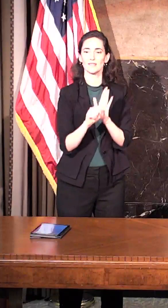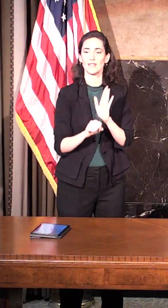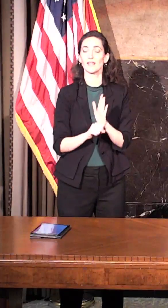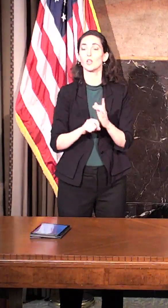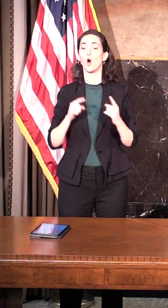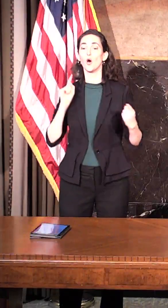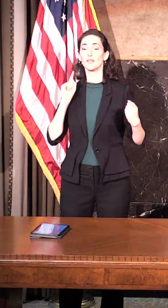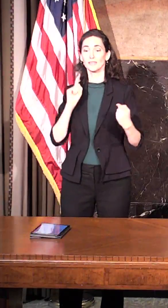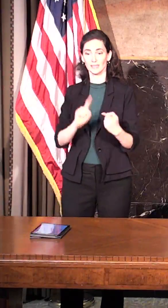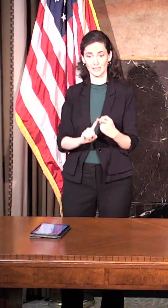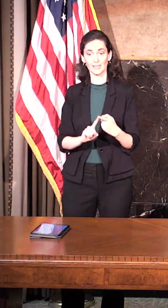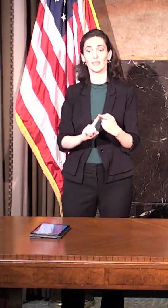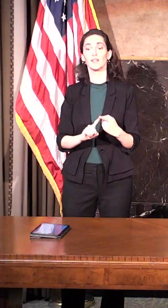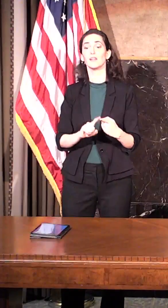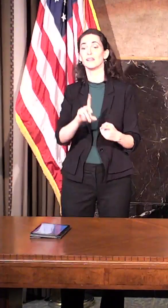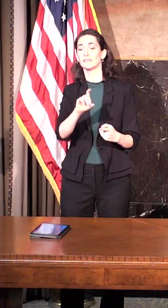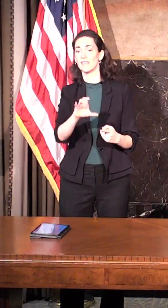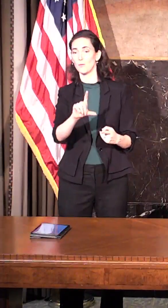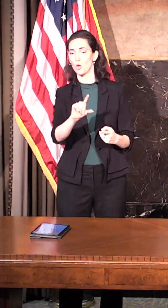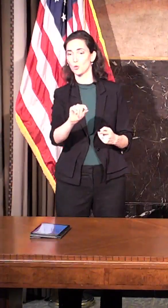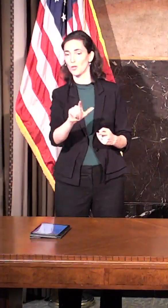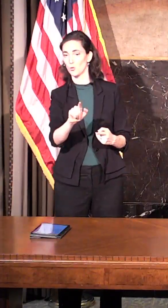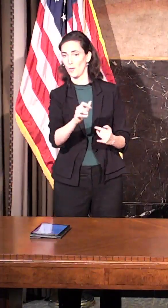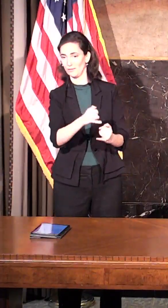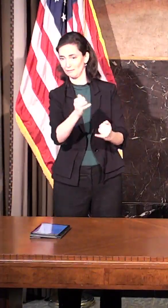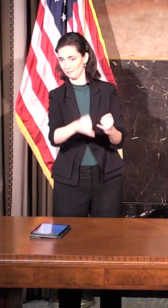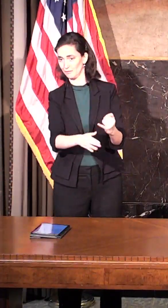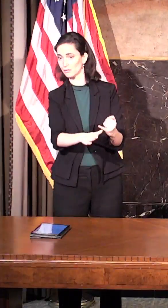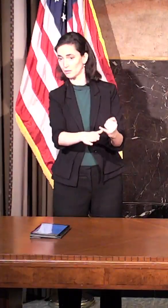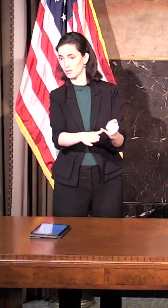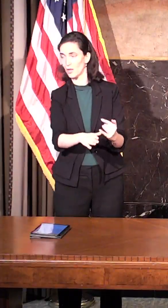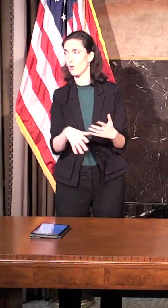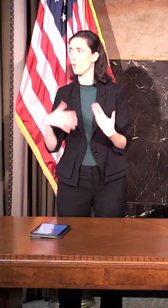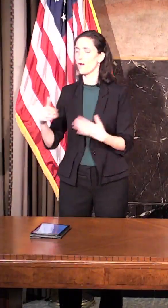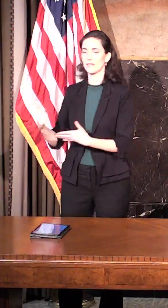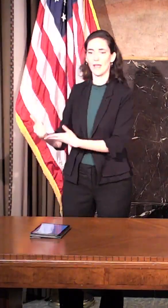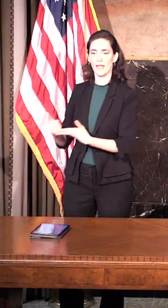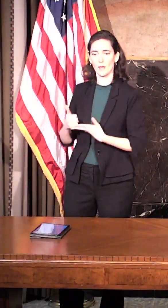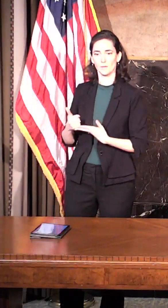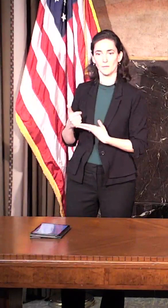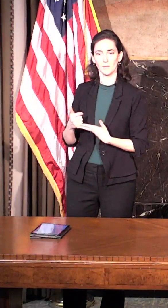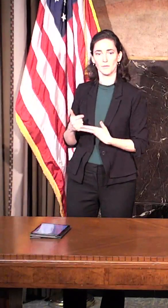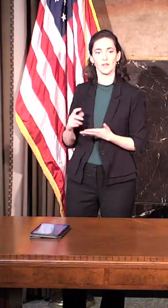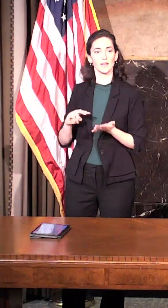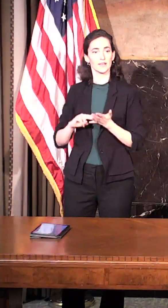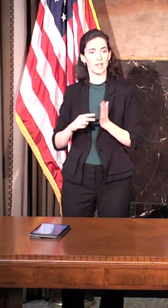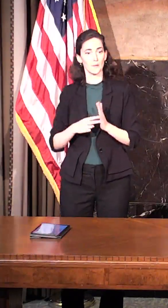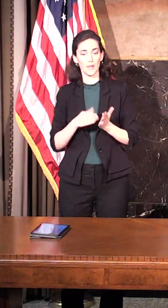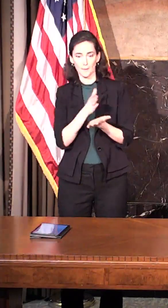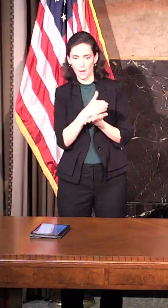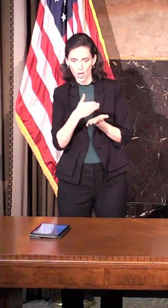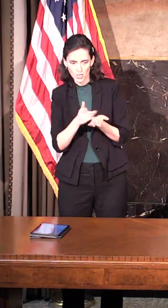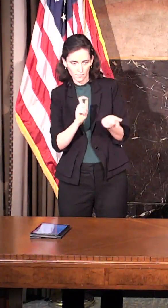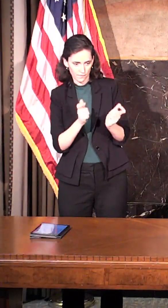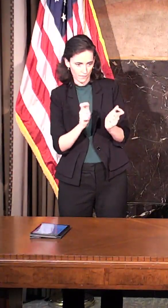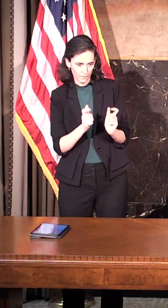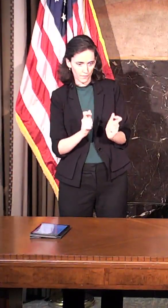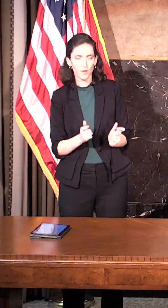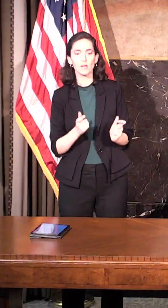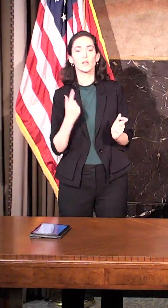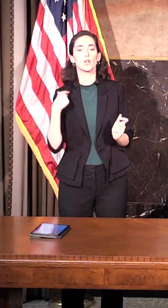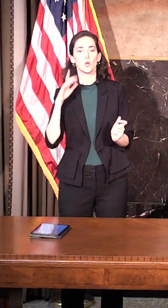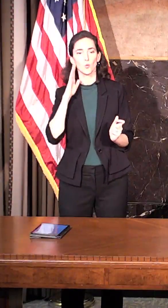calendar year. And that has had a big impact on our ability to fashion the budget we're going to present